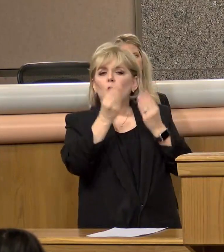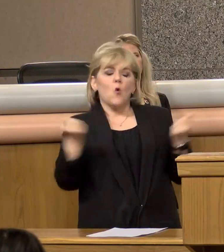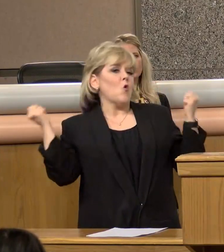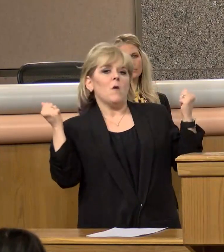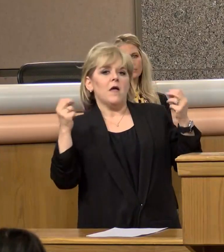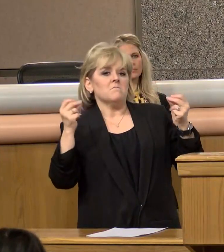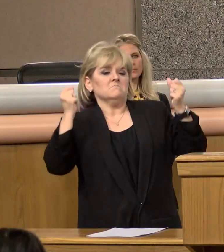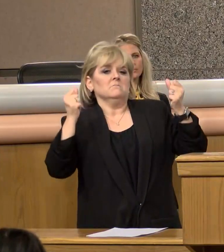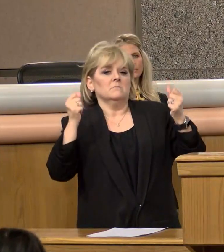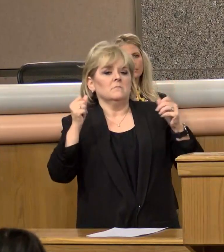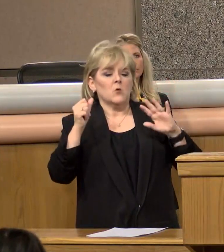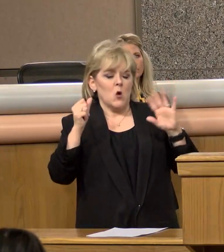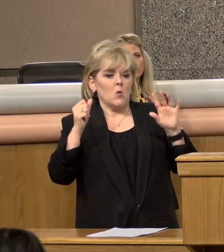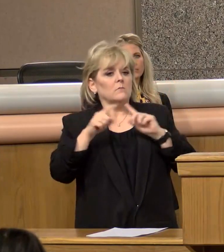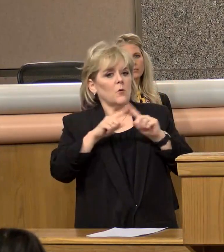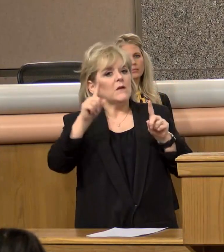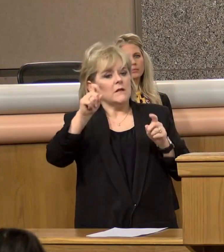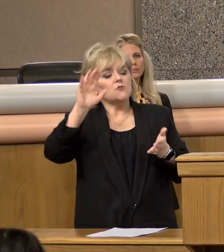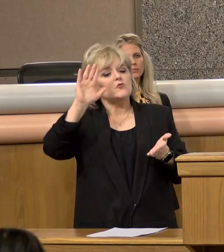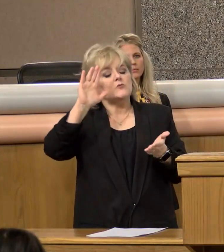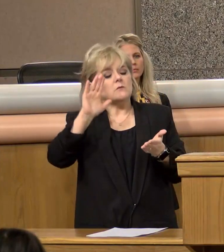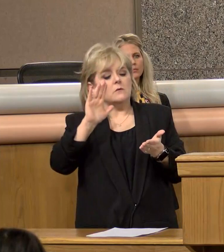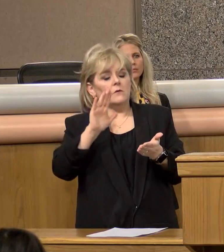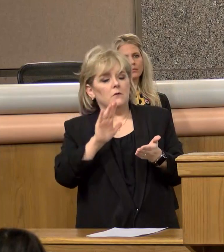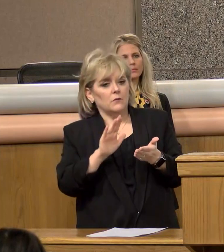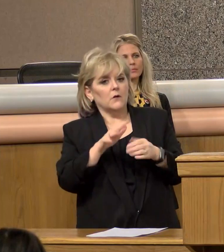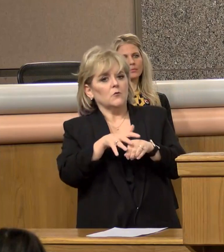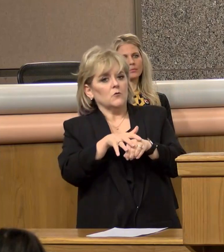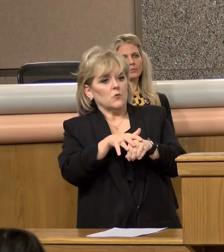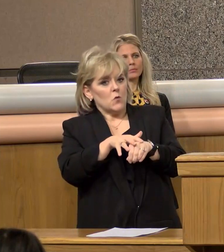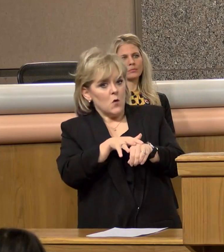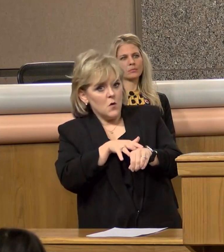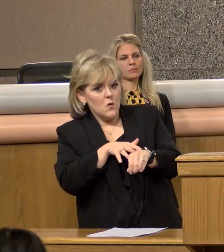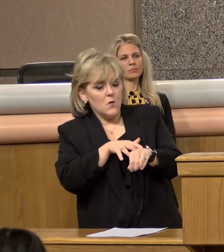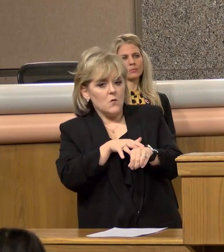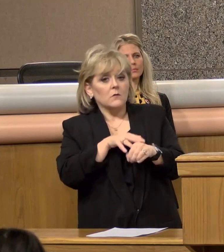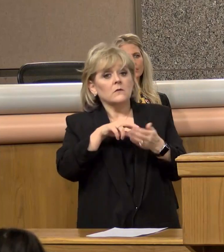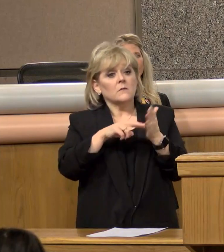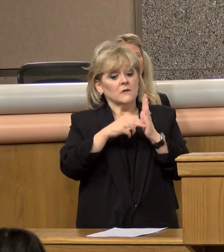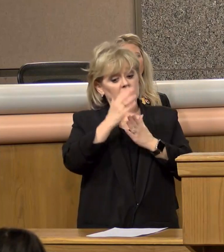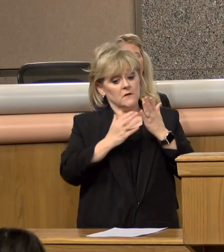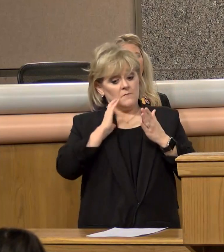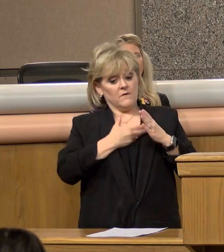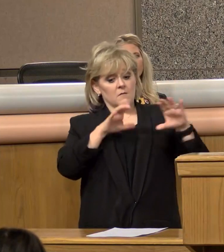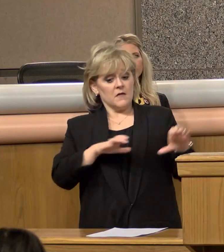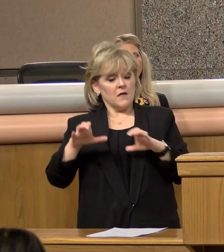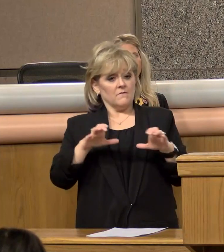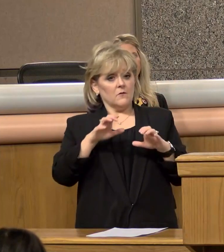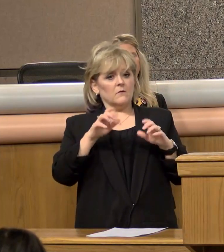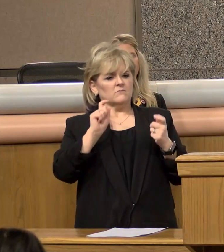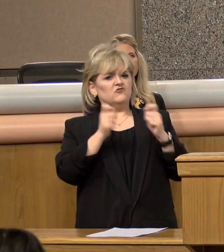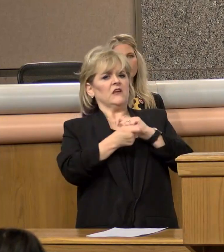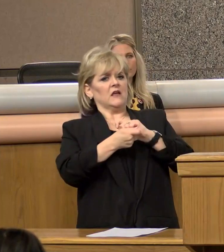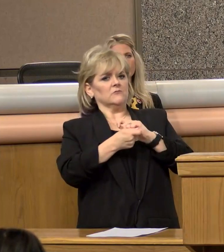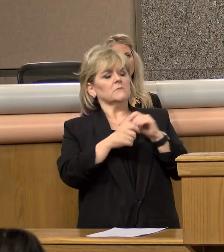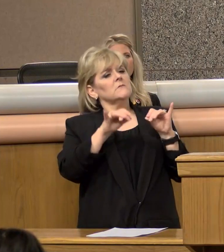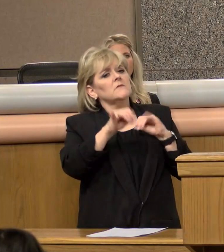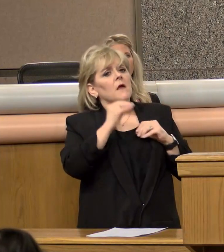ability to take care of it. We need to act a bit abnormally in some ways. Stay home. Do your social distancing.